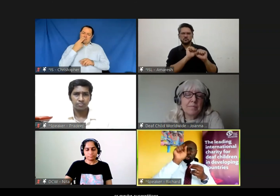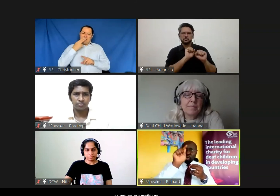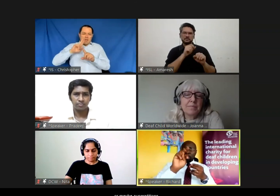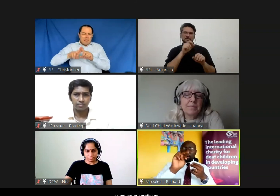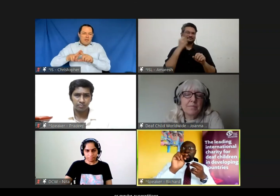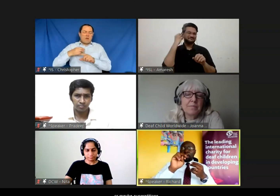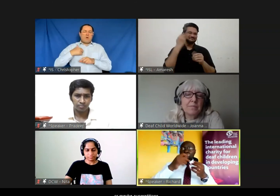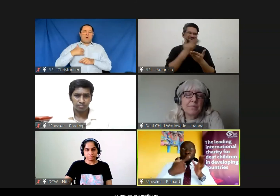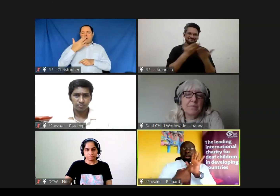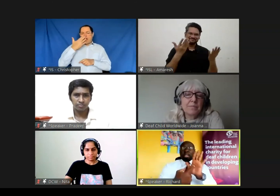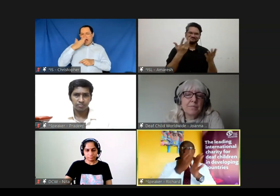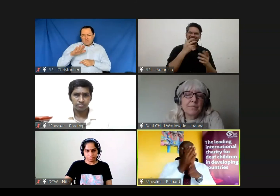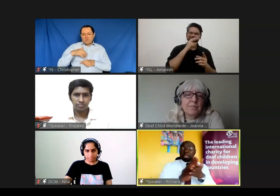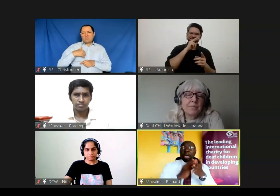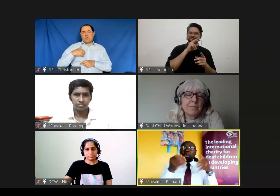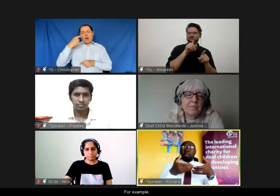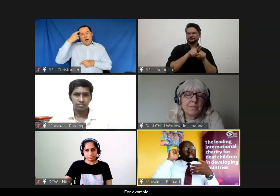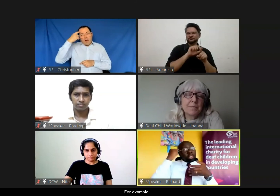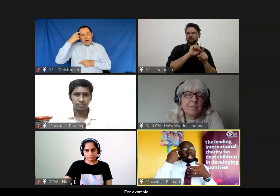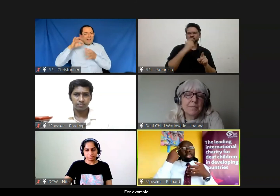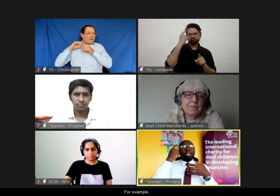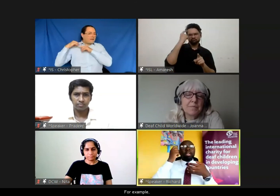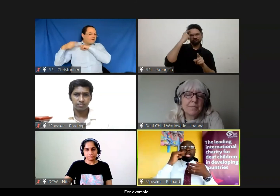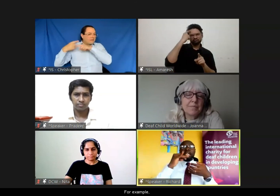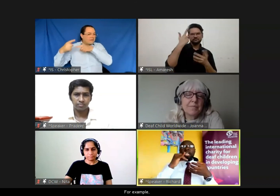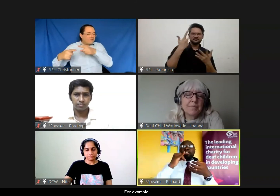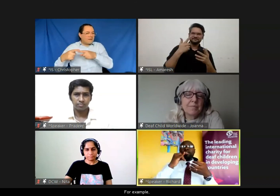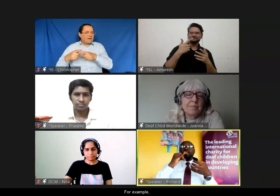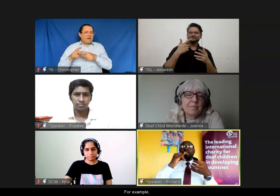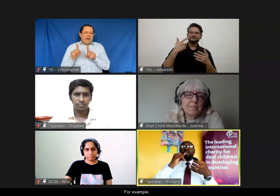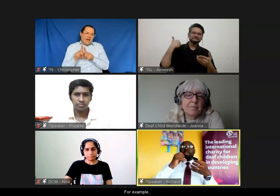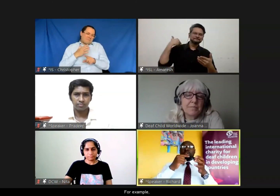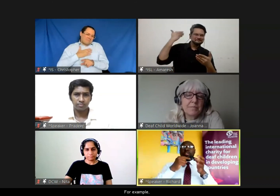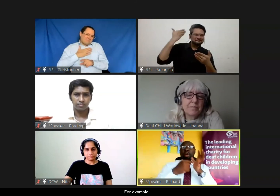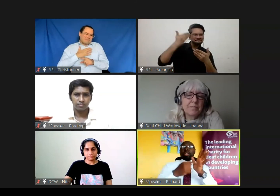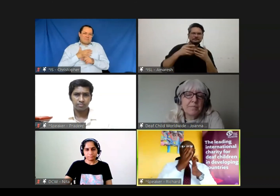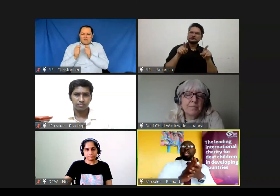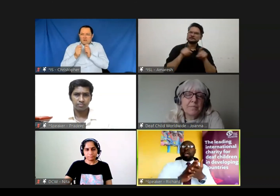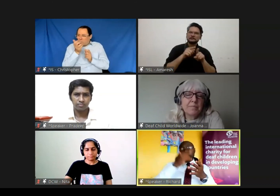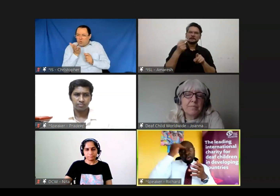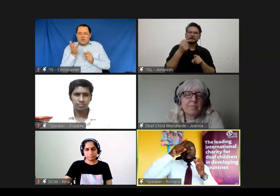or maybe superstitions. For example, in some communities, they think that